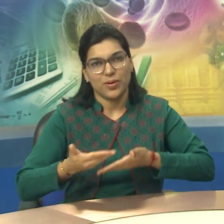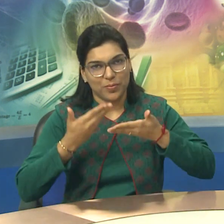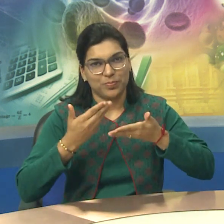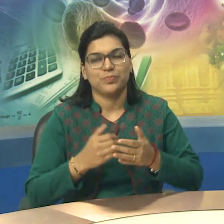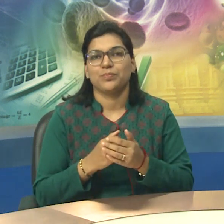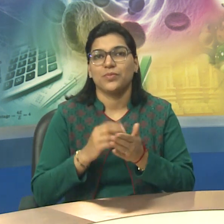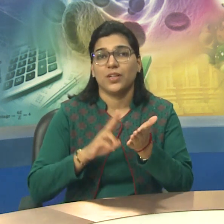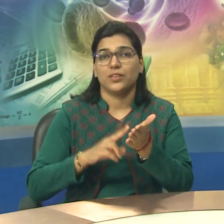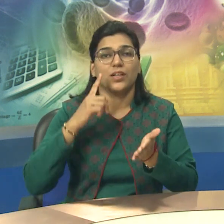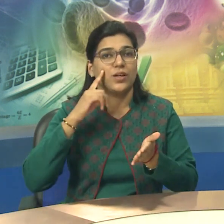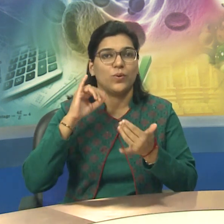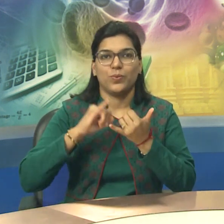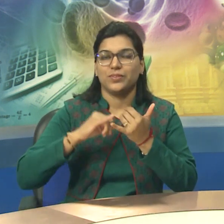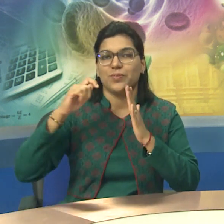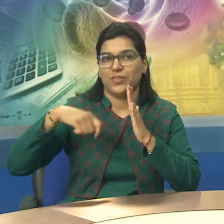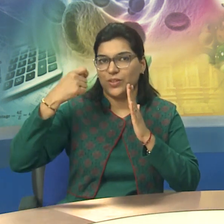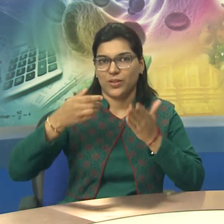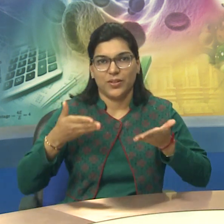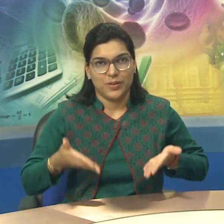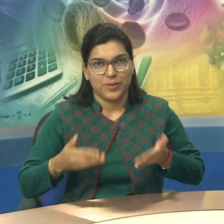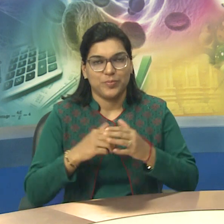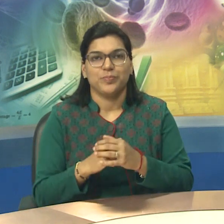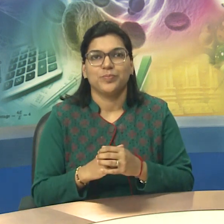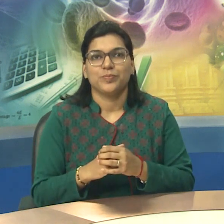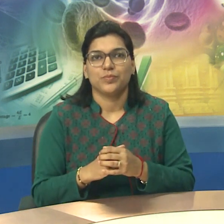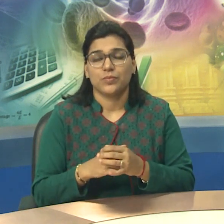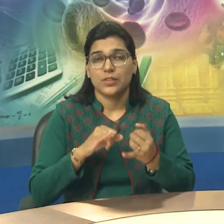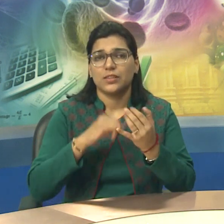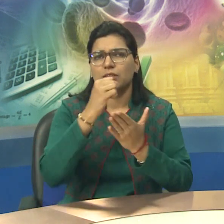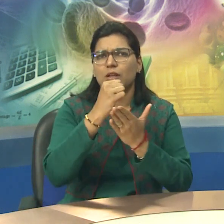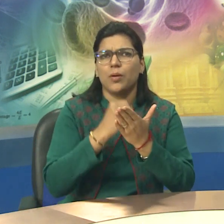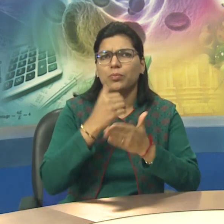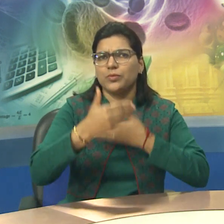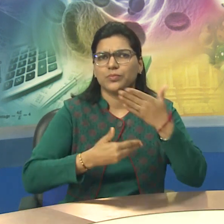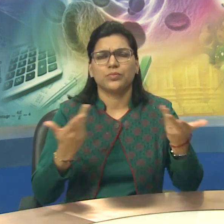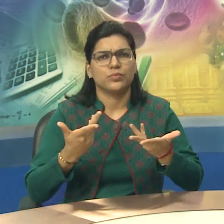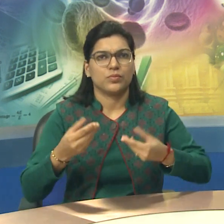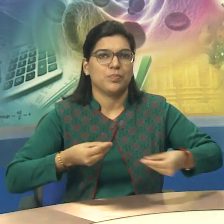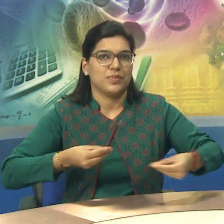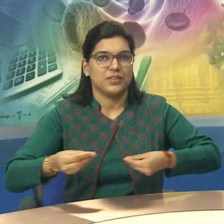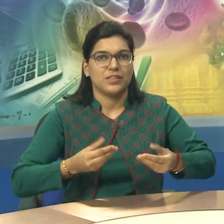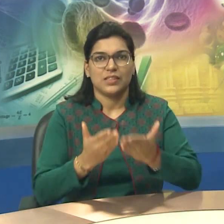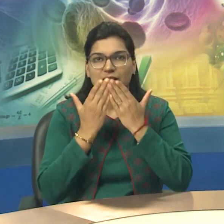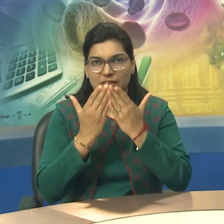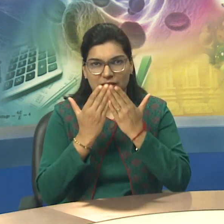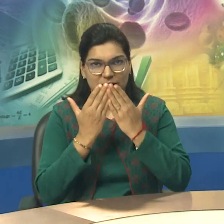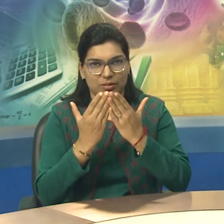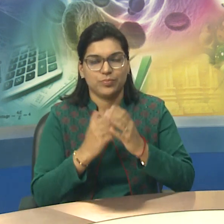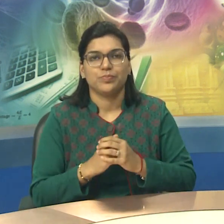Namaste, welcome you all in NIOS videos. Today we are going to